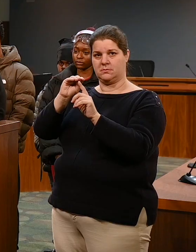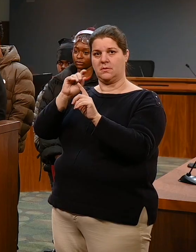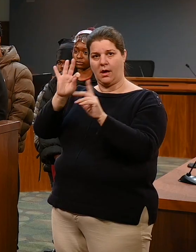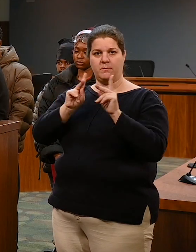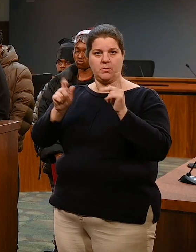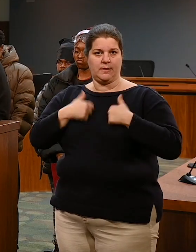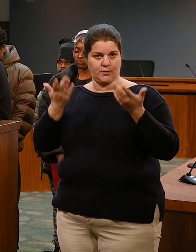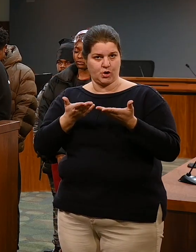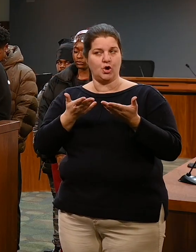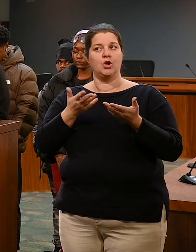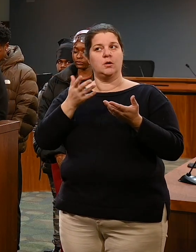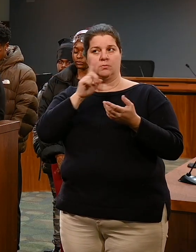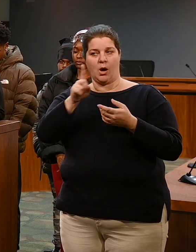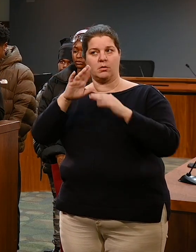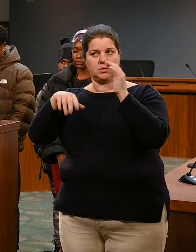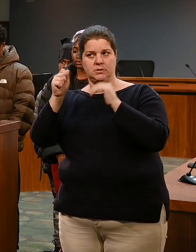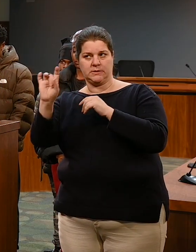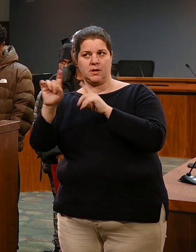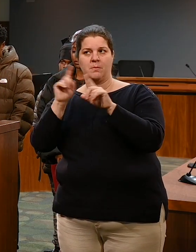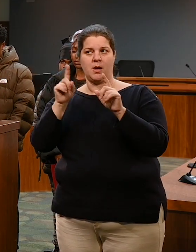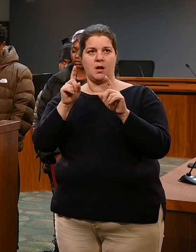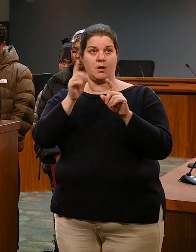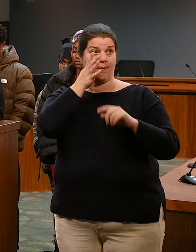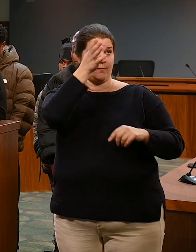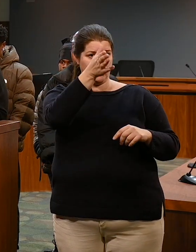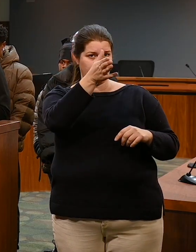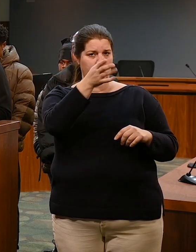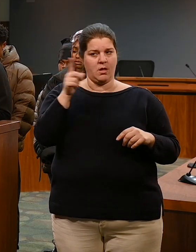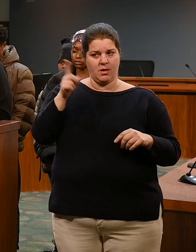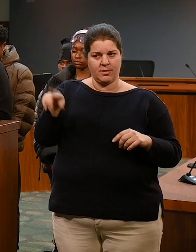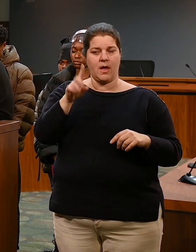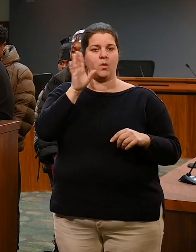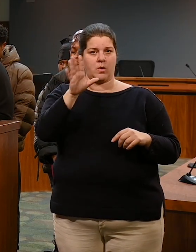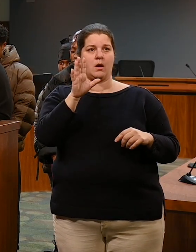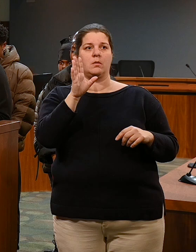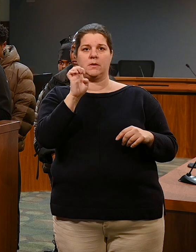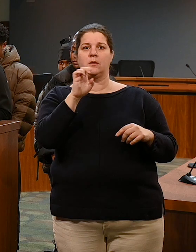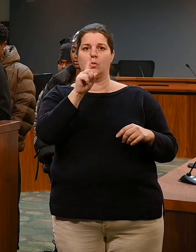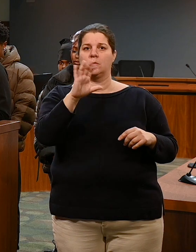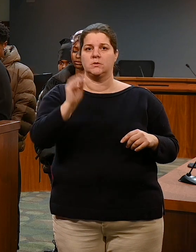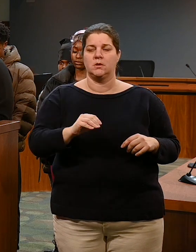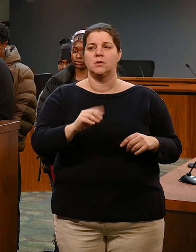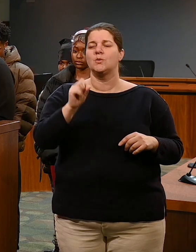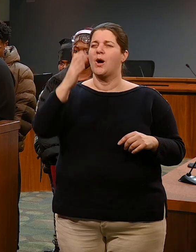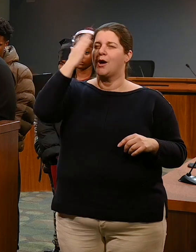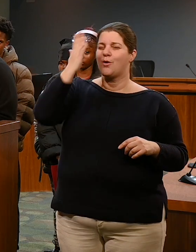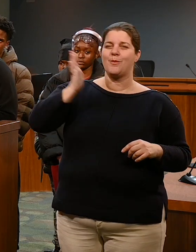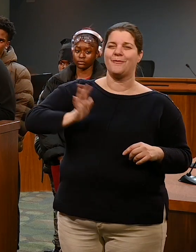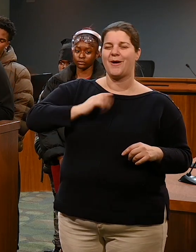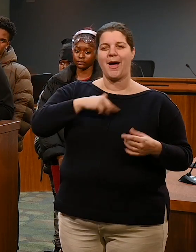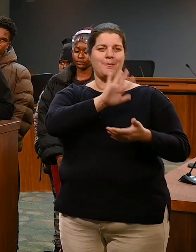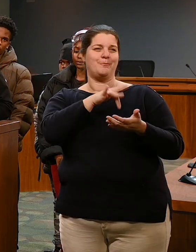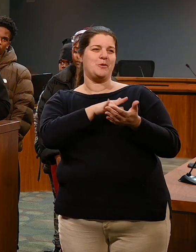100% of our future. I remember being in elementary and in middle school, and all of the plan that they talked about was investing into your future.